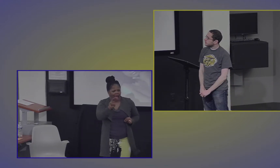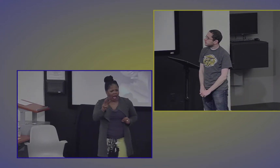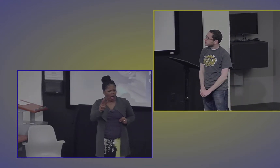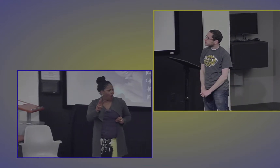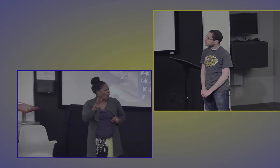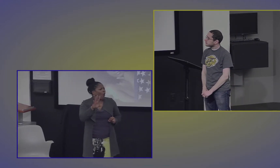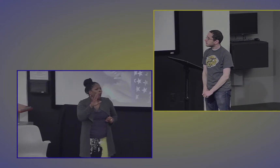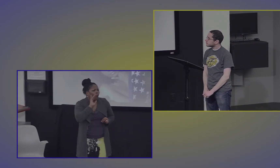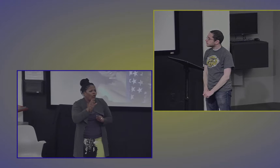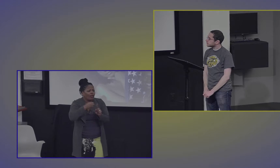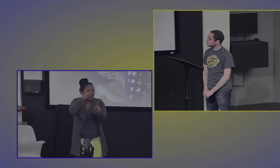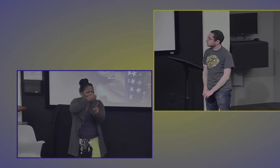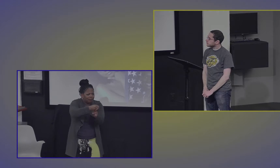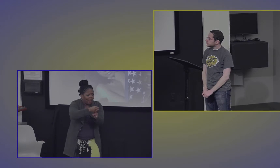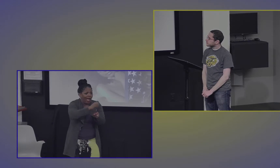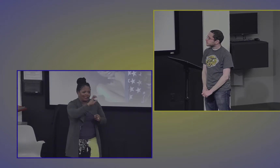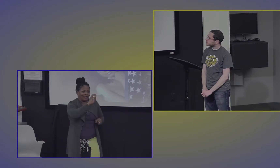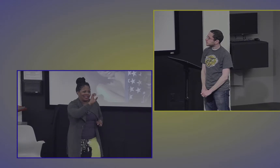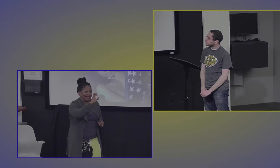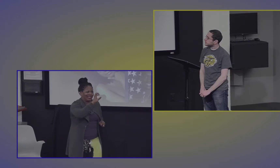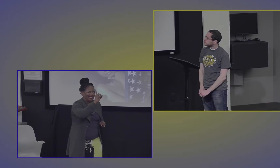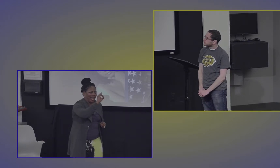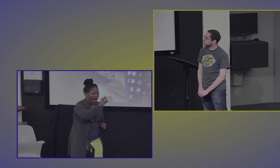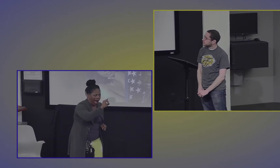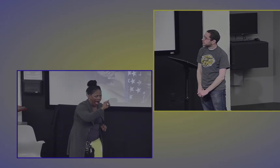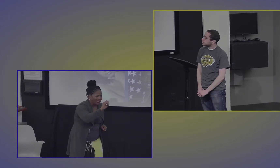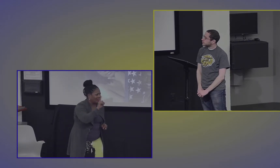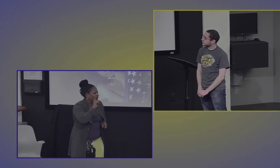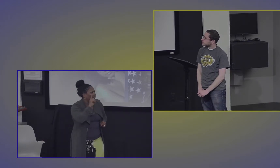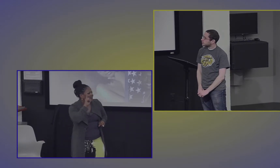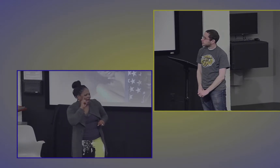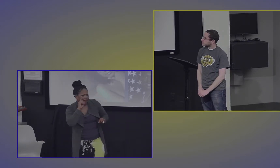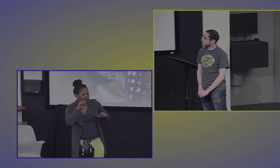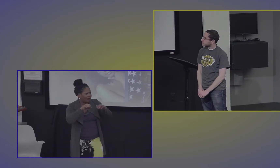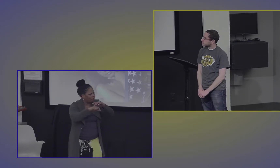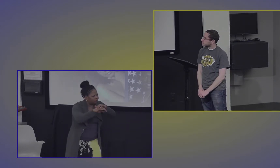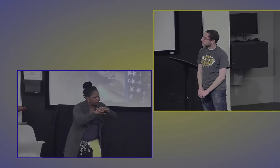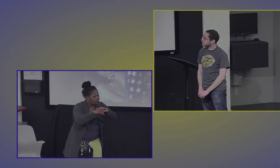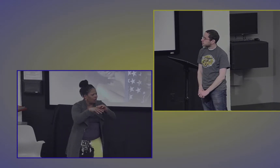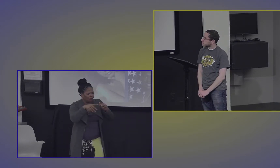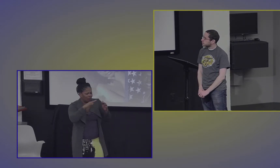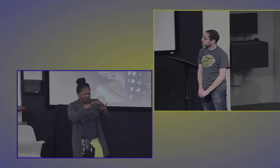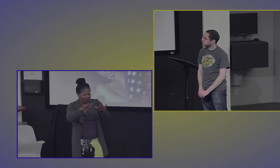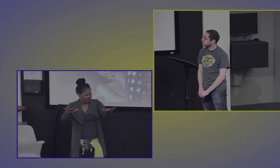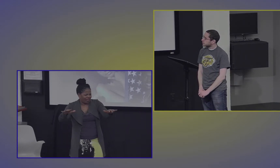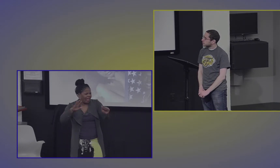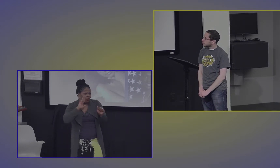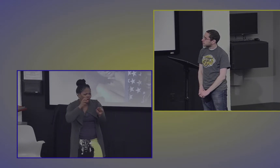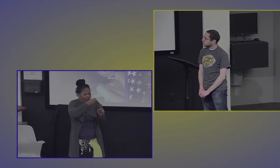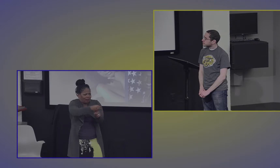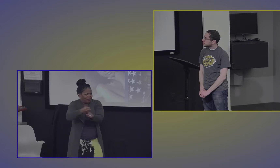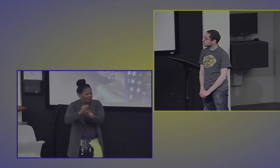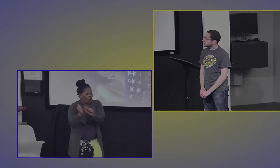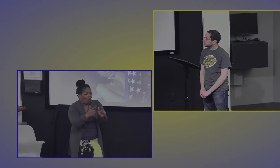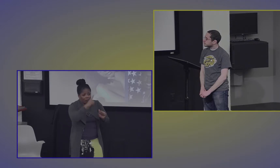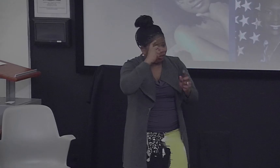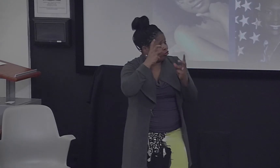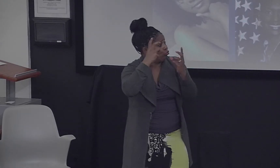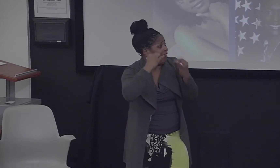So this approach that I took of looking at what the how, it also applies to CDI, tactile interpreting, all of it,